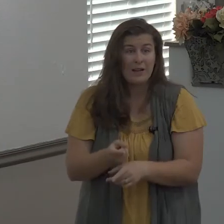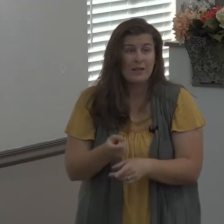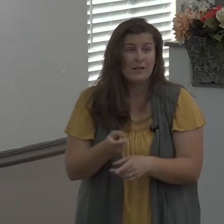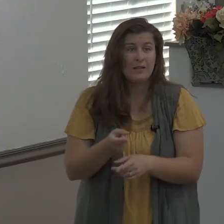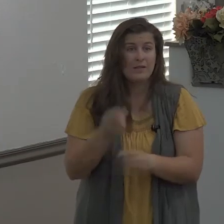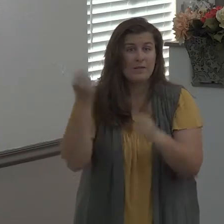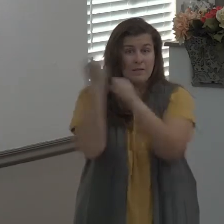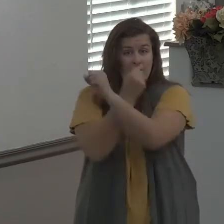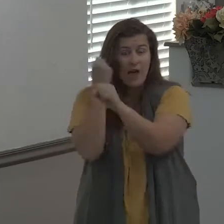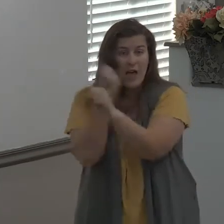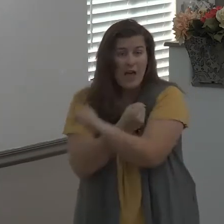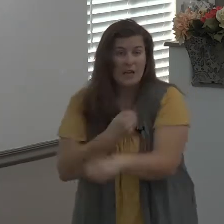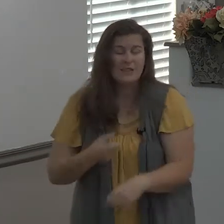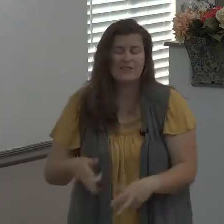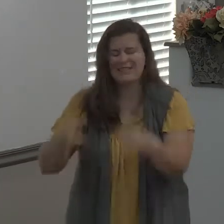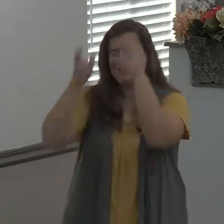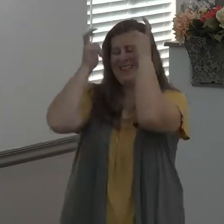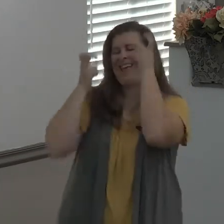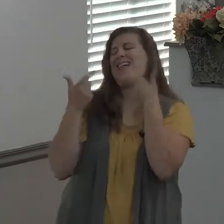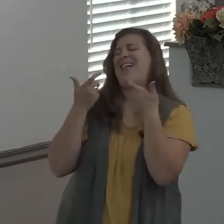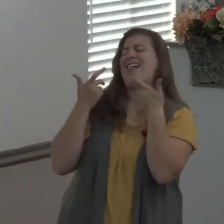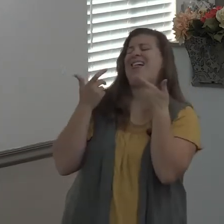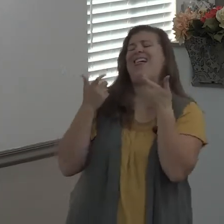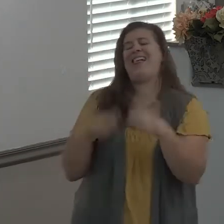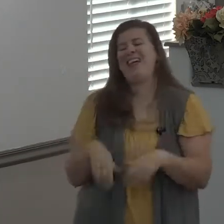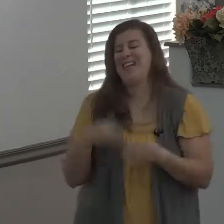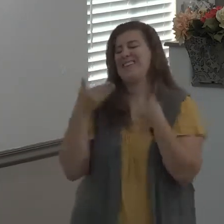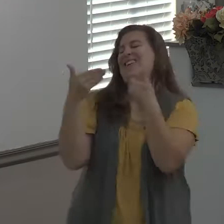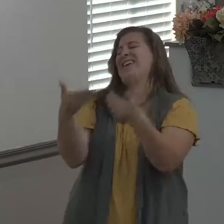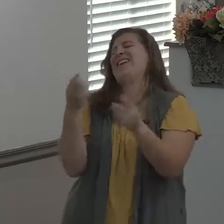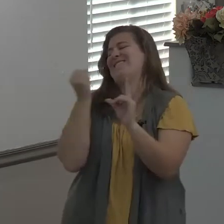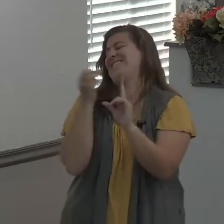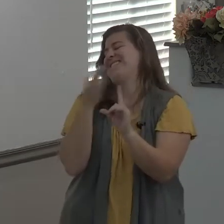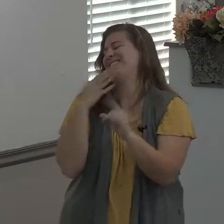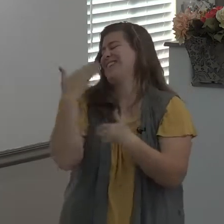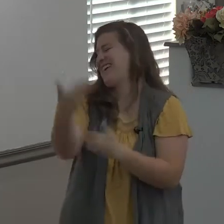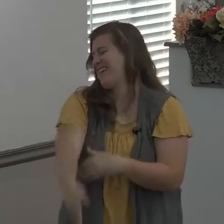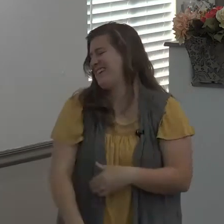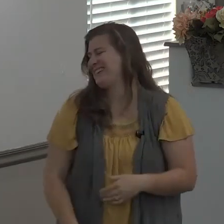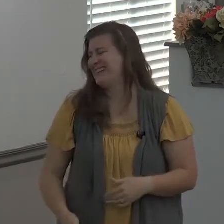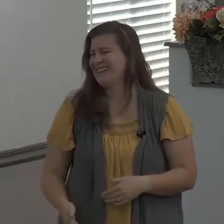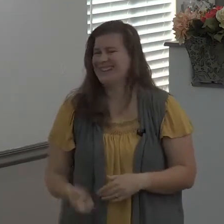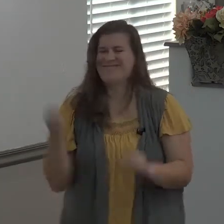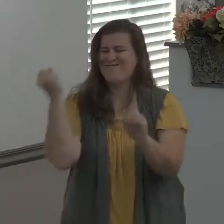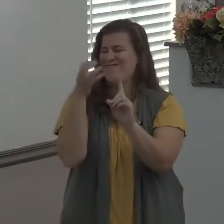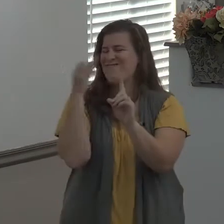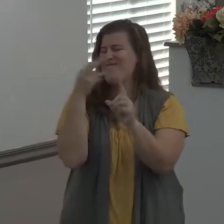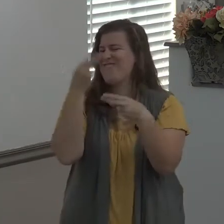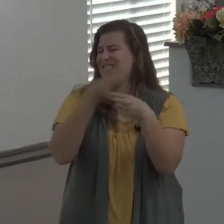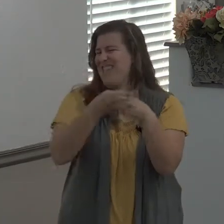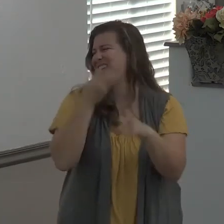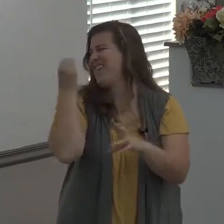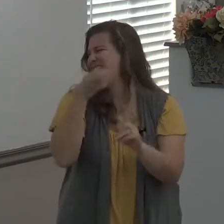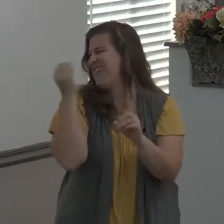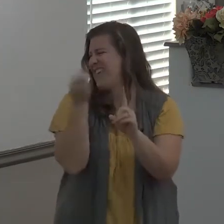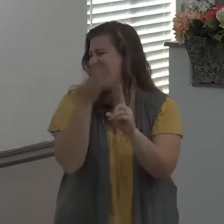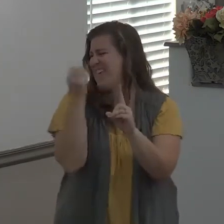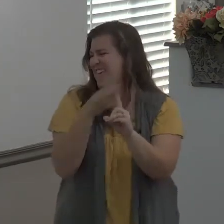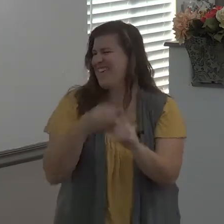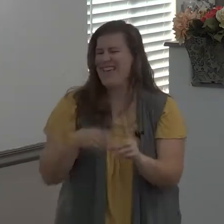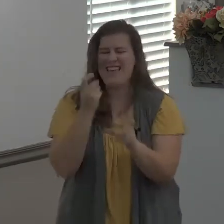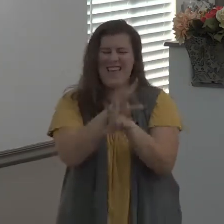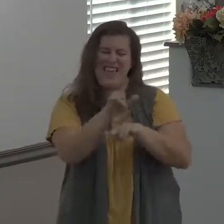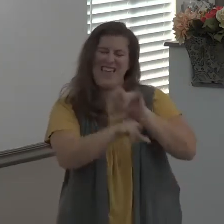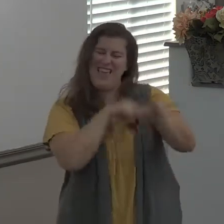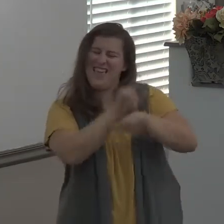Because you and I have taken our eyes off of the real problem, the real fight. He just sits back and goes, hey, keep